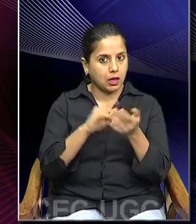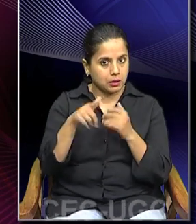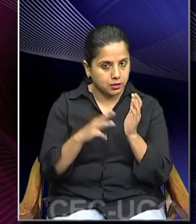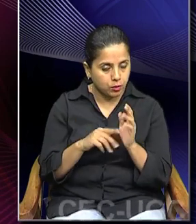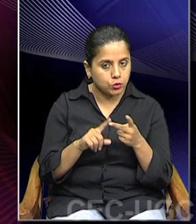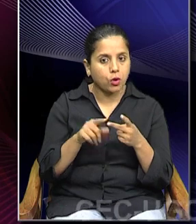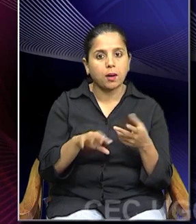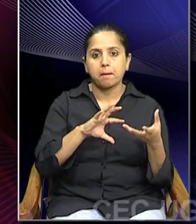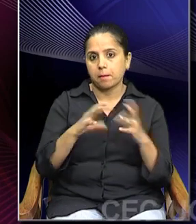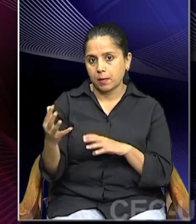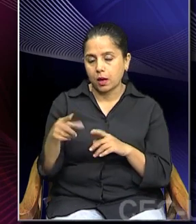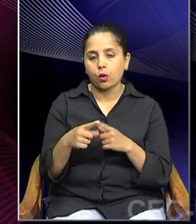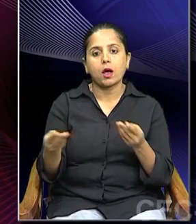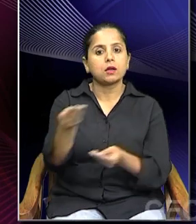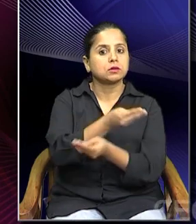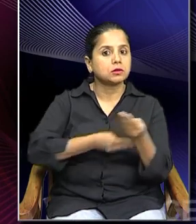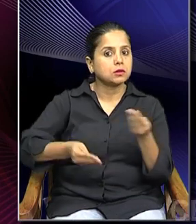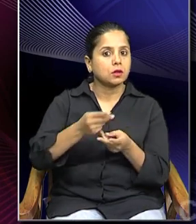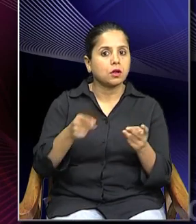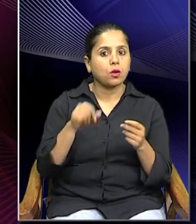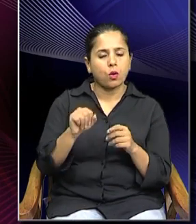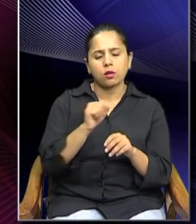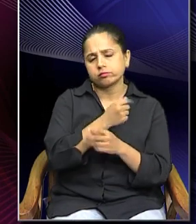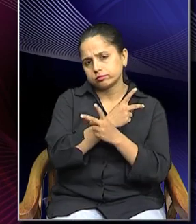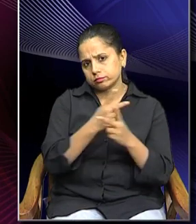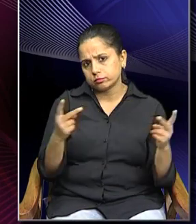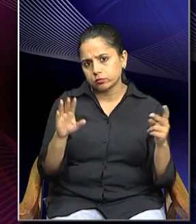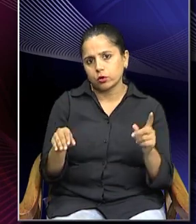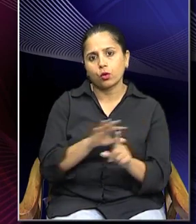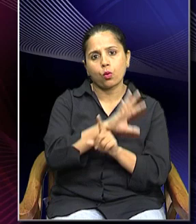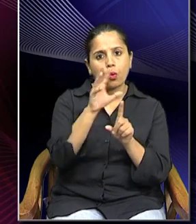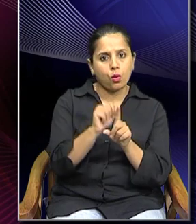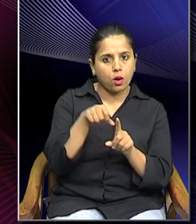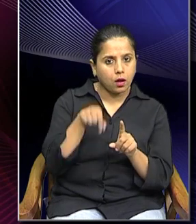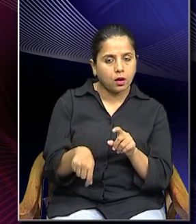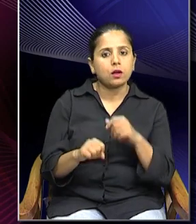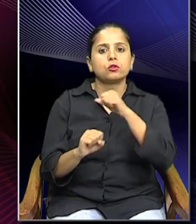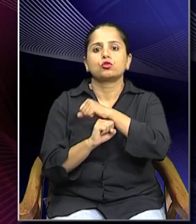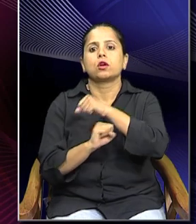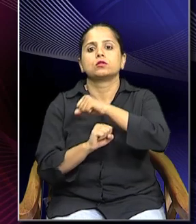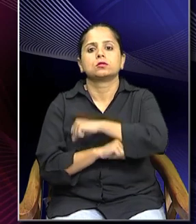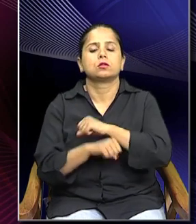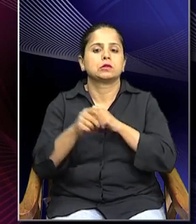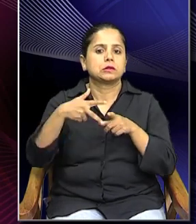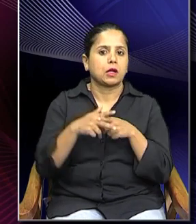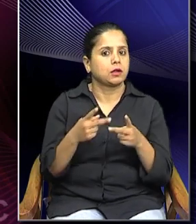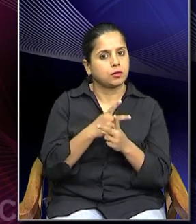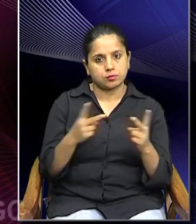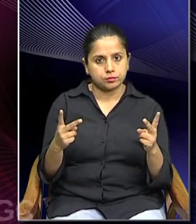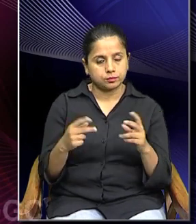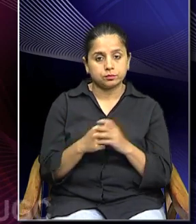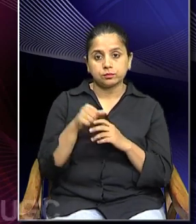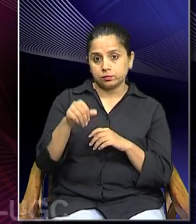production and exchange under a variety of cultural and structural setting.